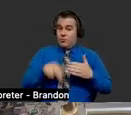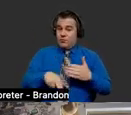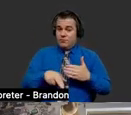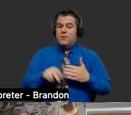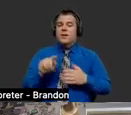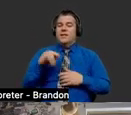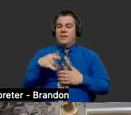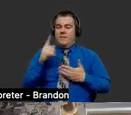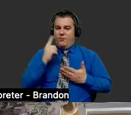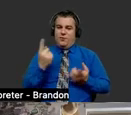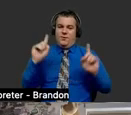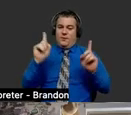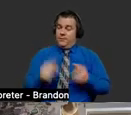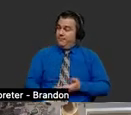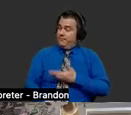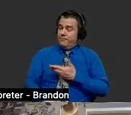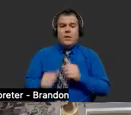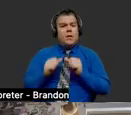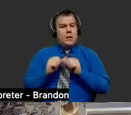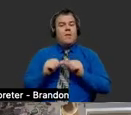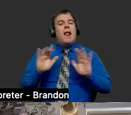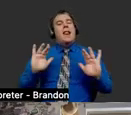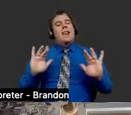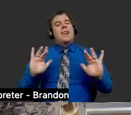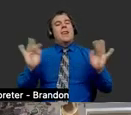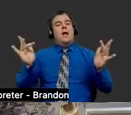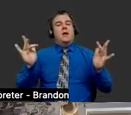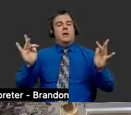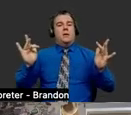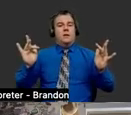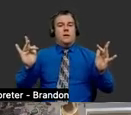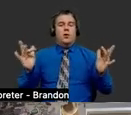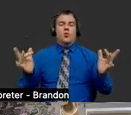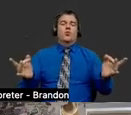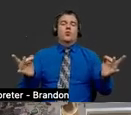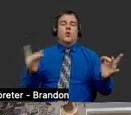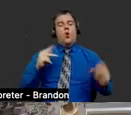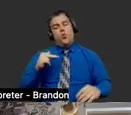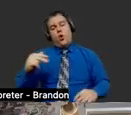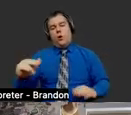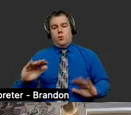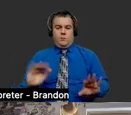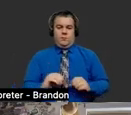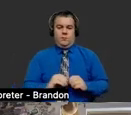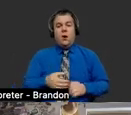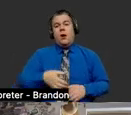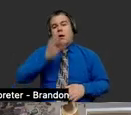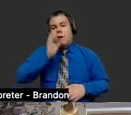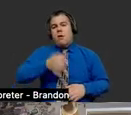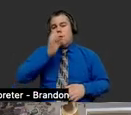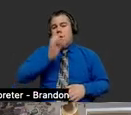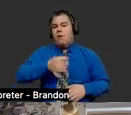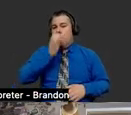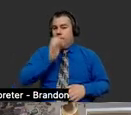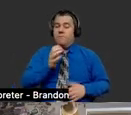success. Keep activity light with low-intensity movements like yoga and walks. Stay well hydrated and consider adding lemon to